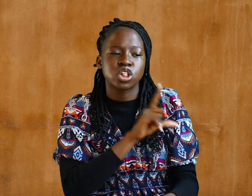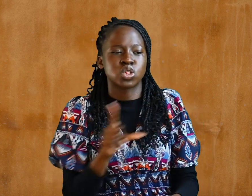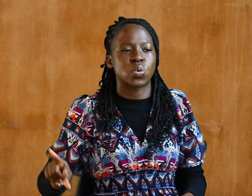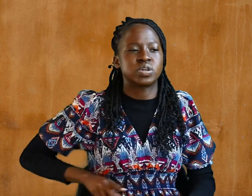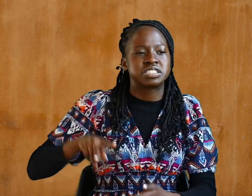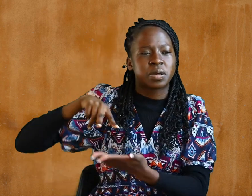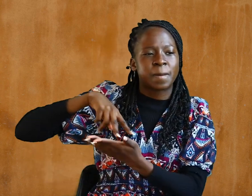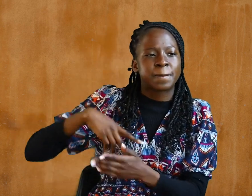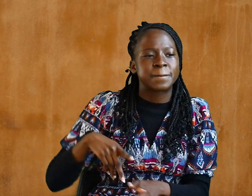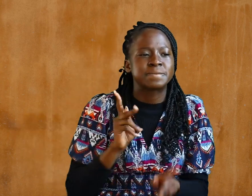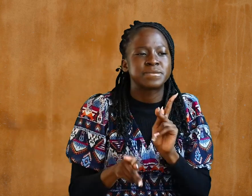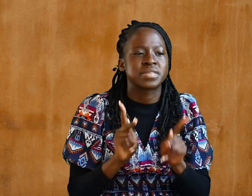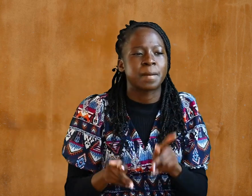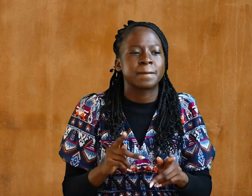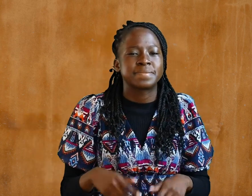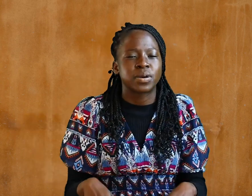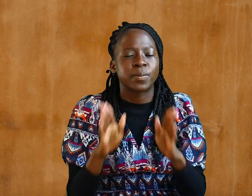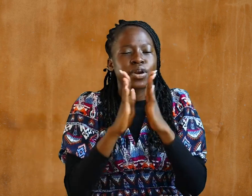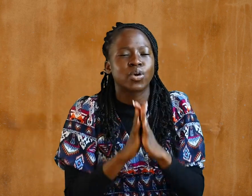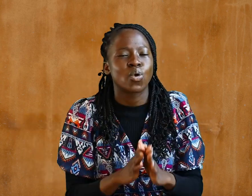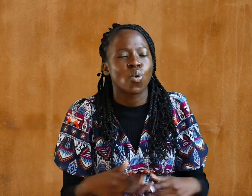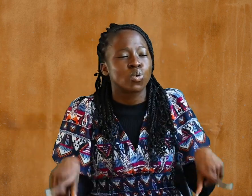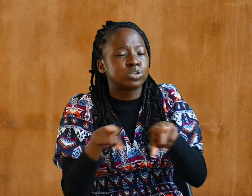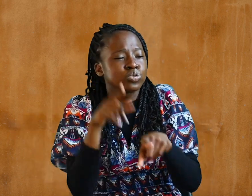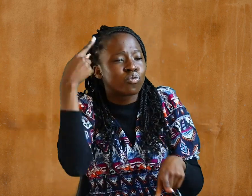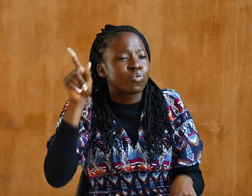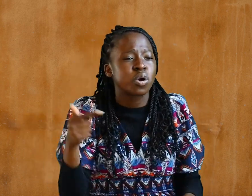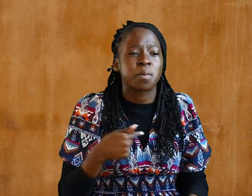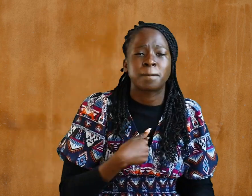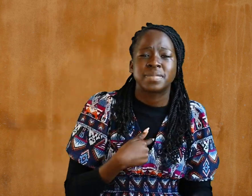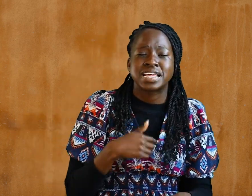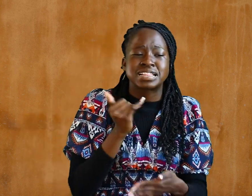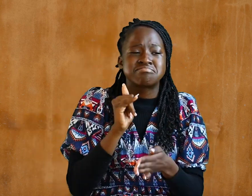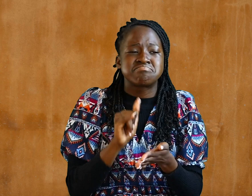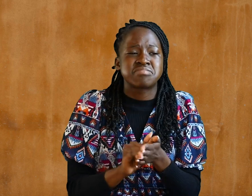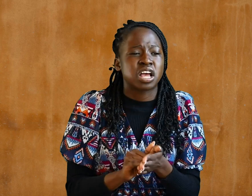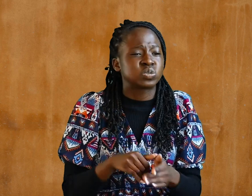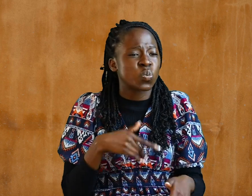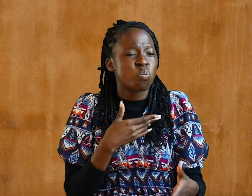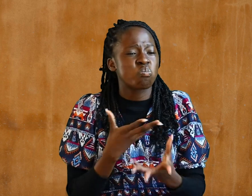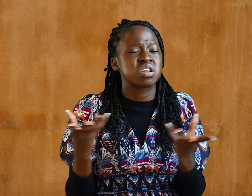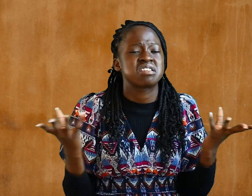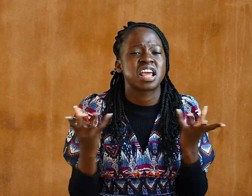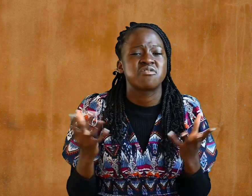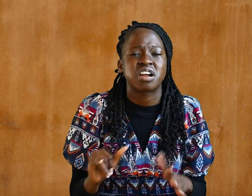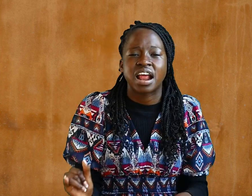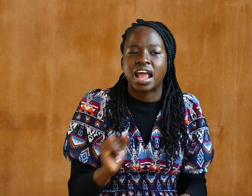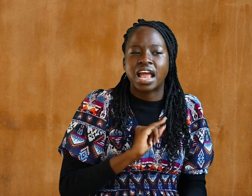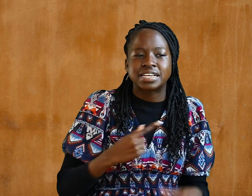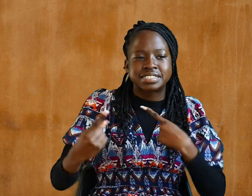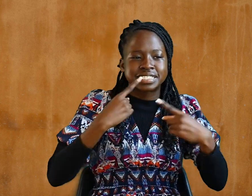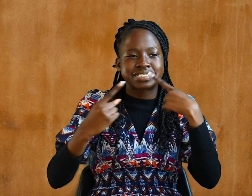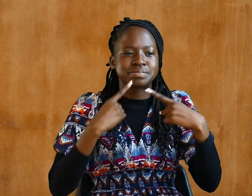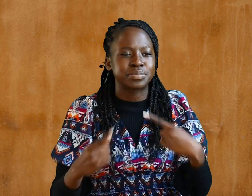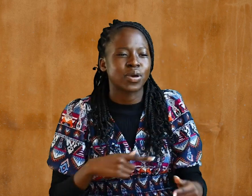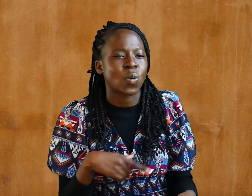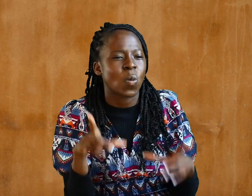Pray also for me, that whenever I speak, words may be given me, so